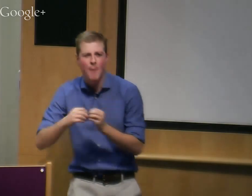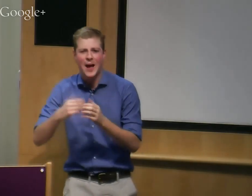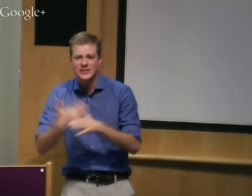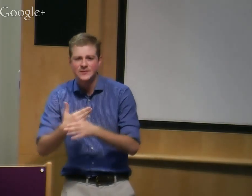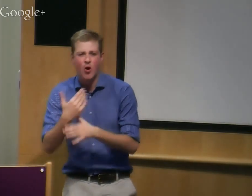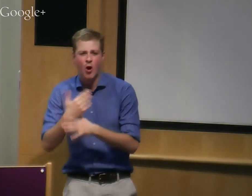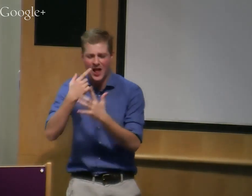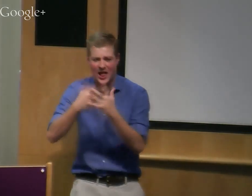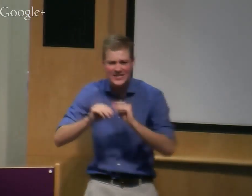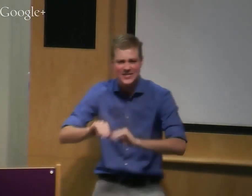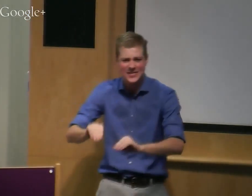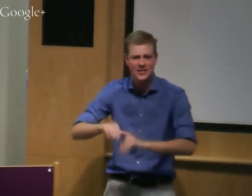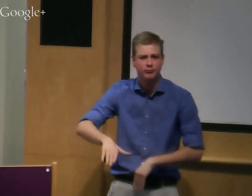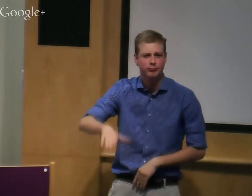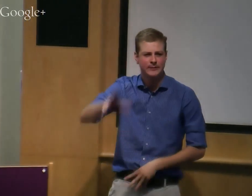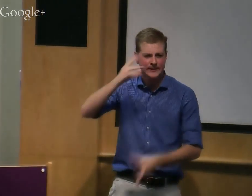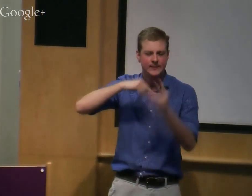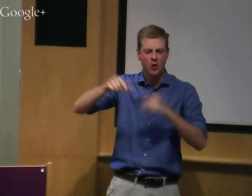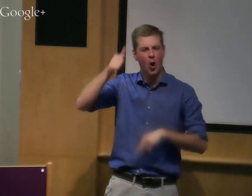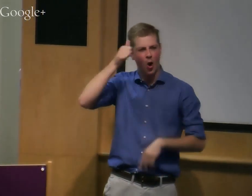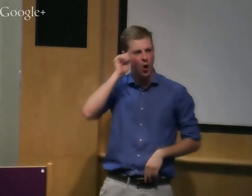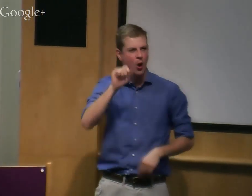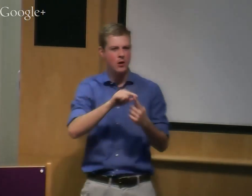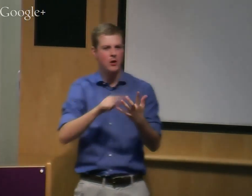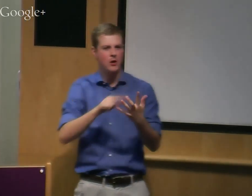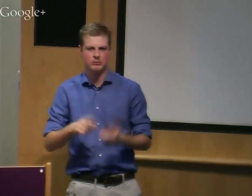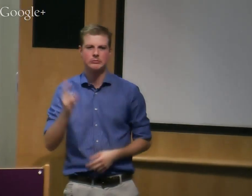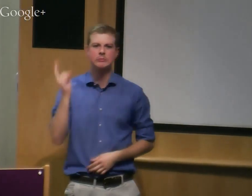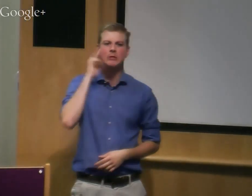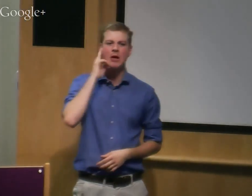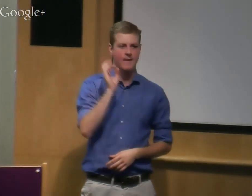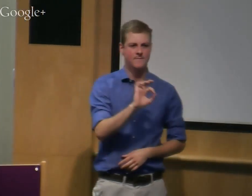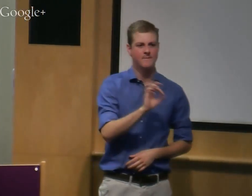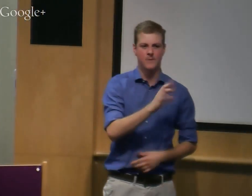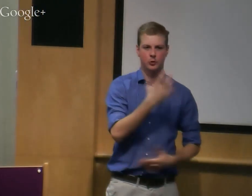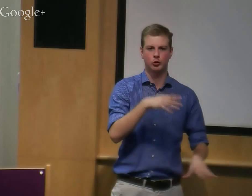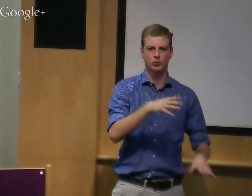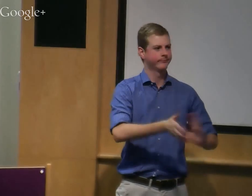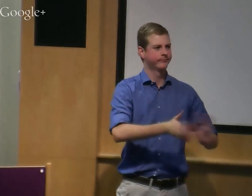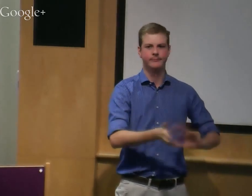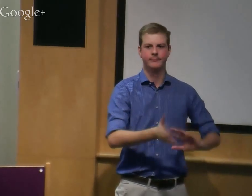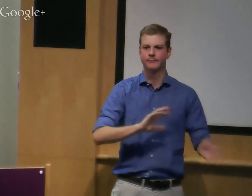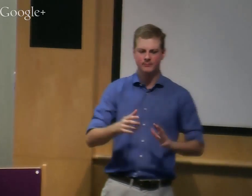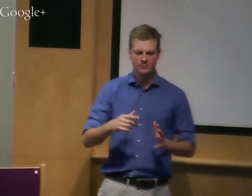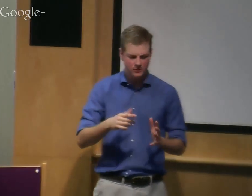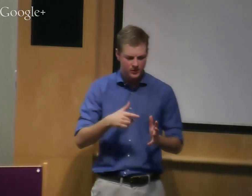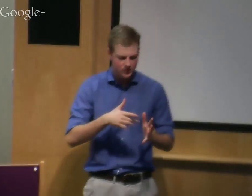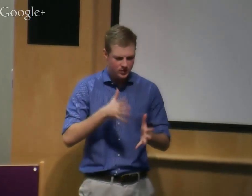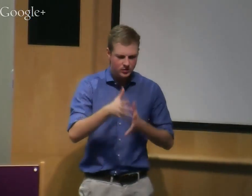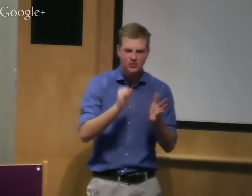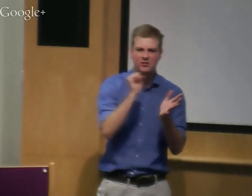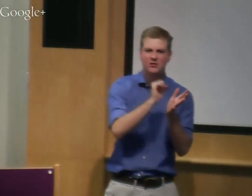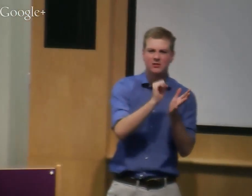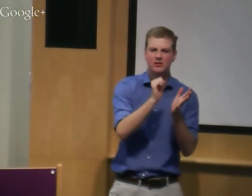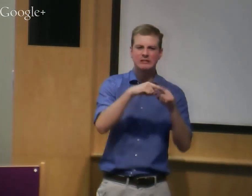course, they are still taught English, regardless of English being their native language. They're taught the differences between verbs, adjectives, etc. Now, as deaf